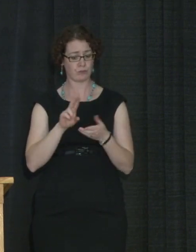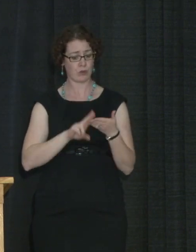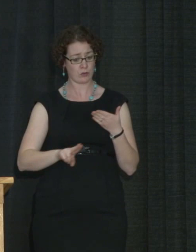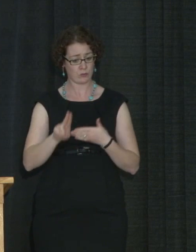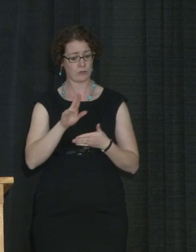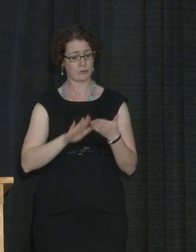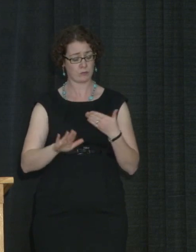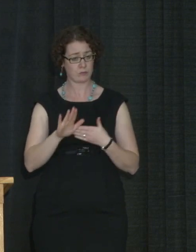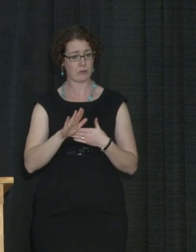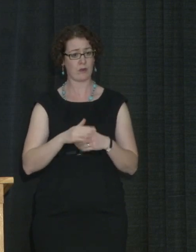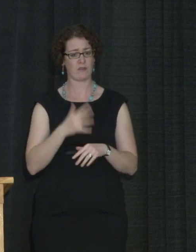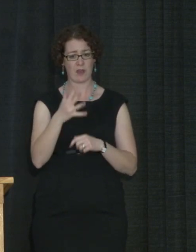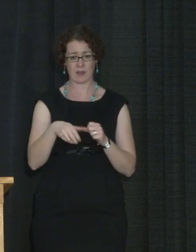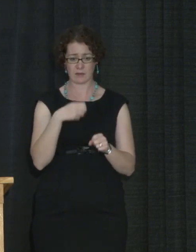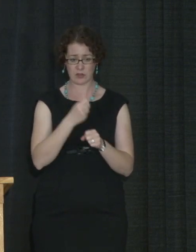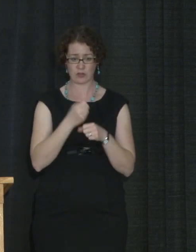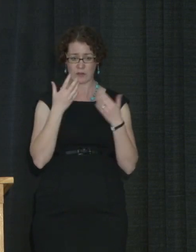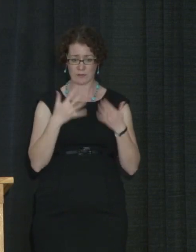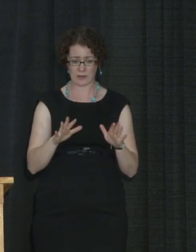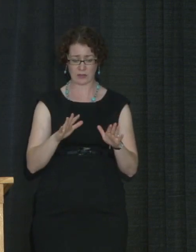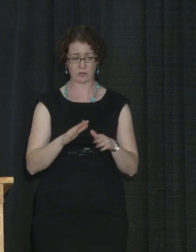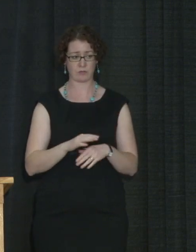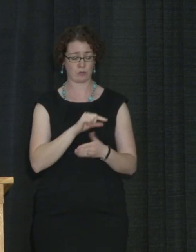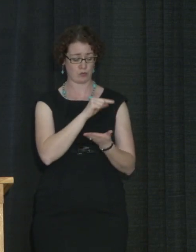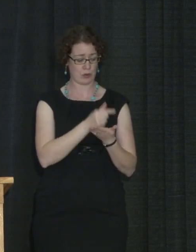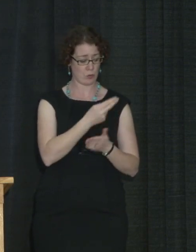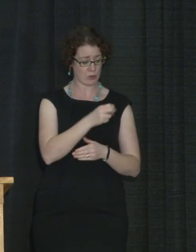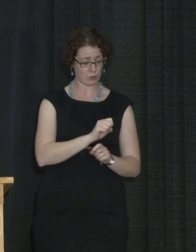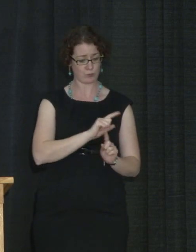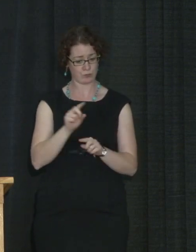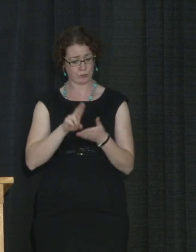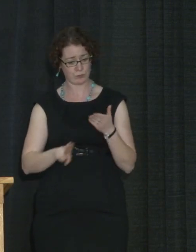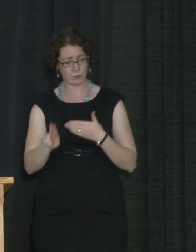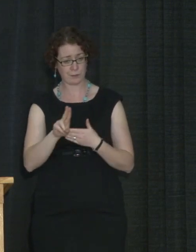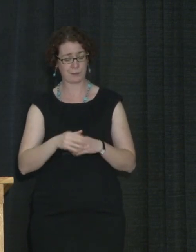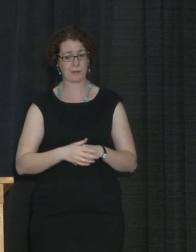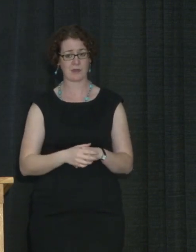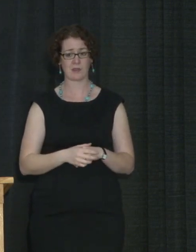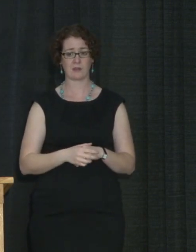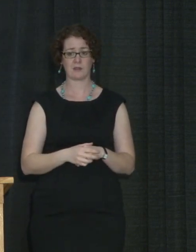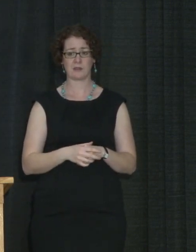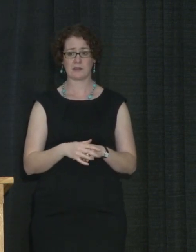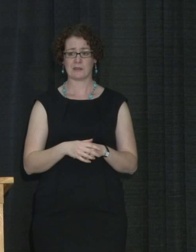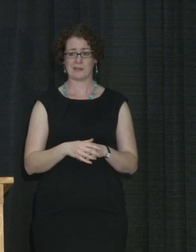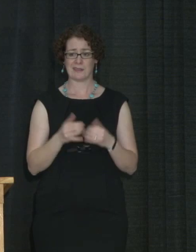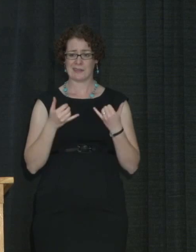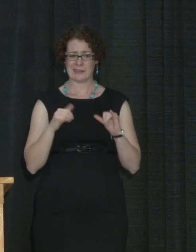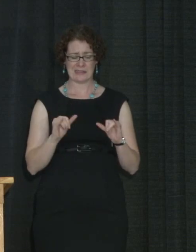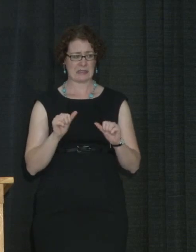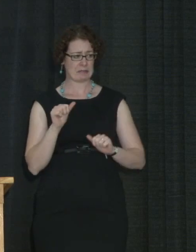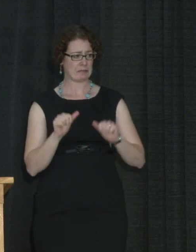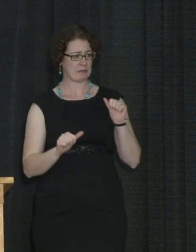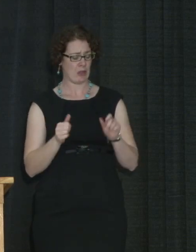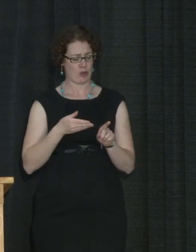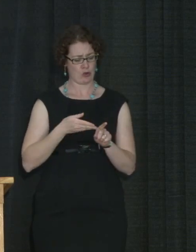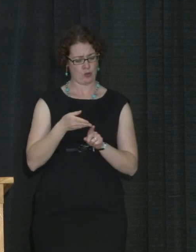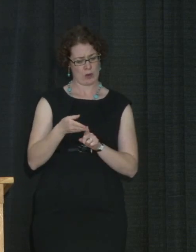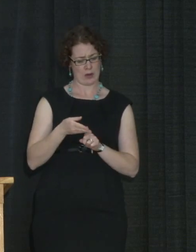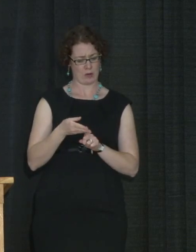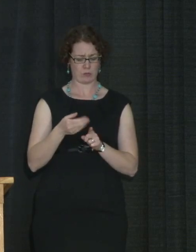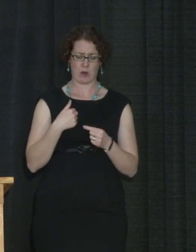post-secondary school for about 5 years, right after high school. But I was never sure of what career defined